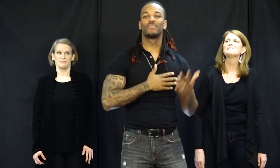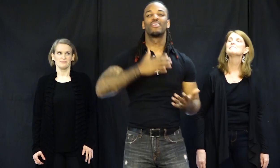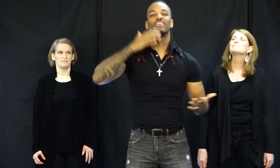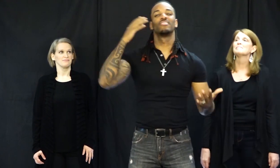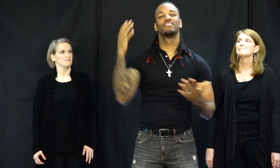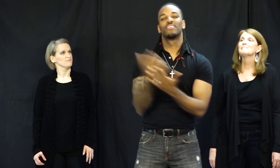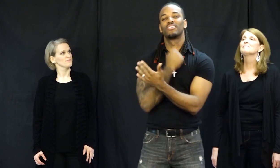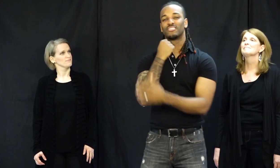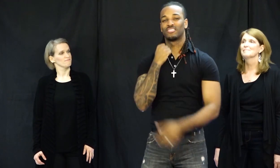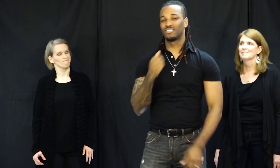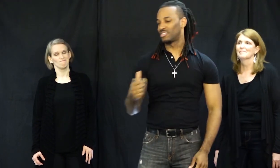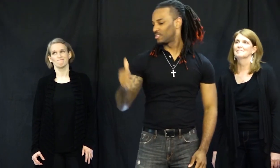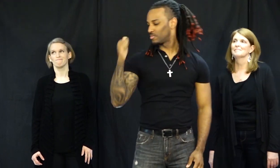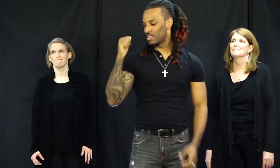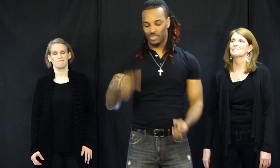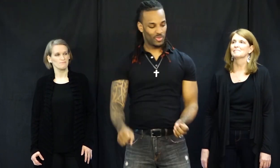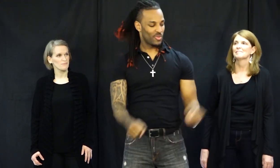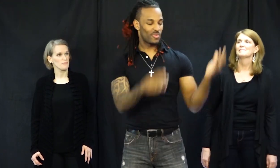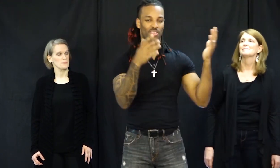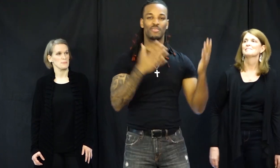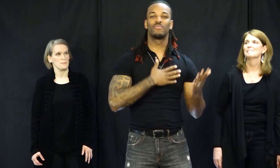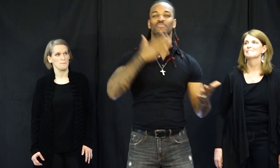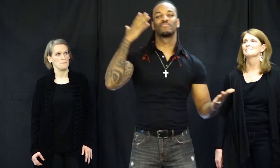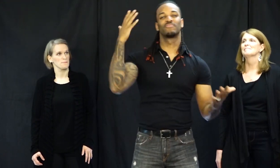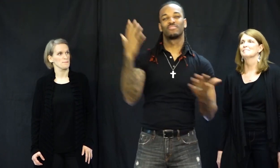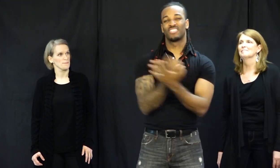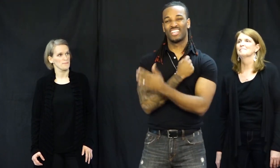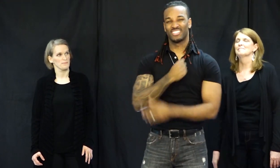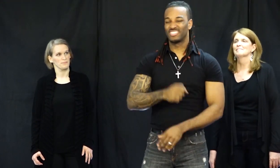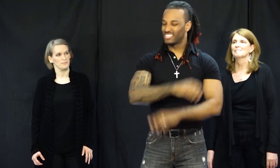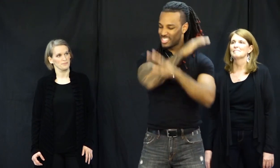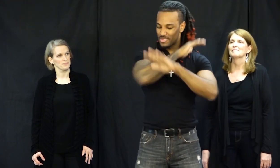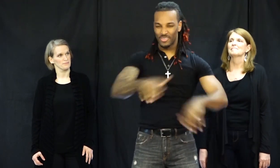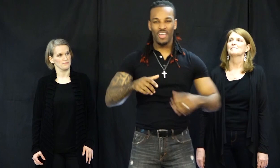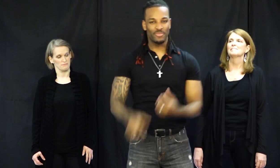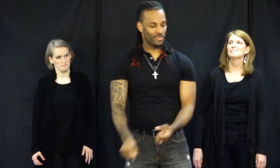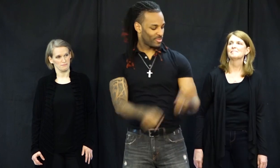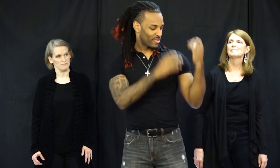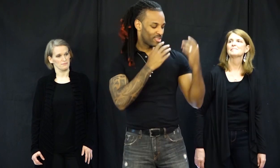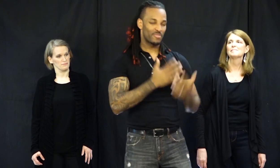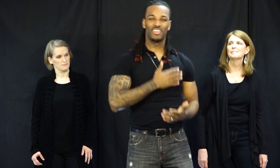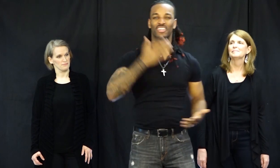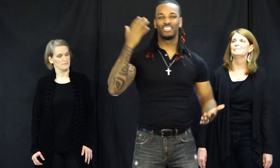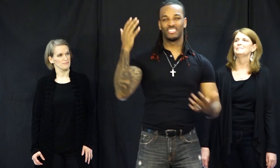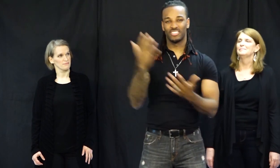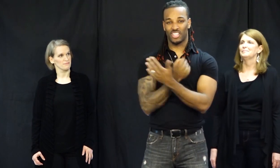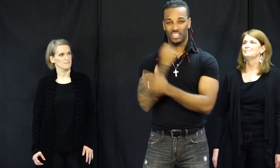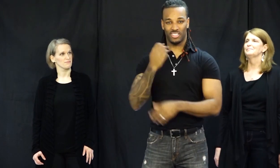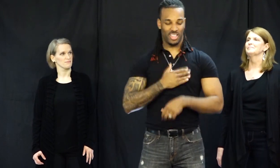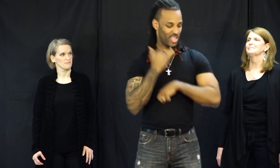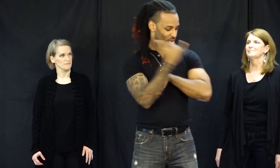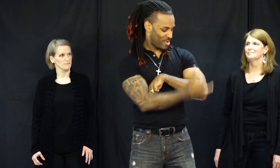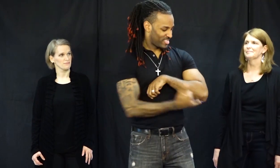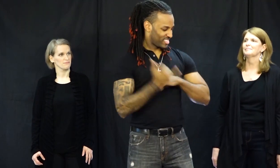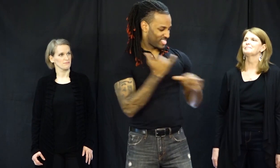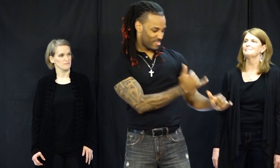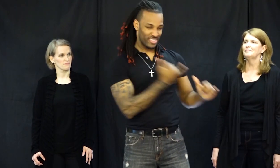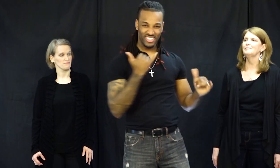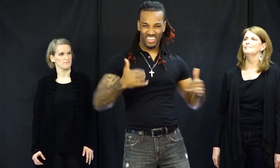my shot. I am not throwing away my shot. I am not throwing away my shot. Hey yo, I'm just like my country.